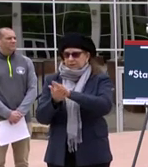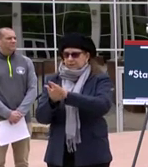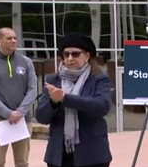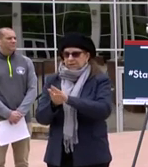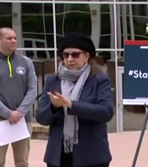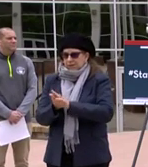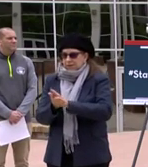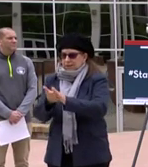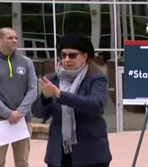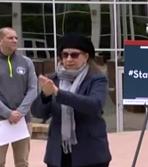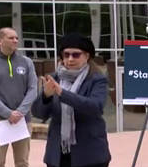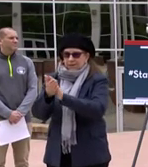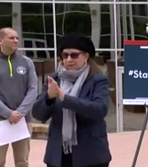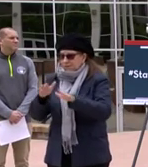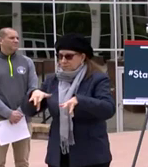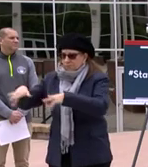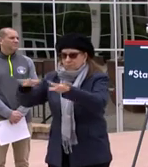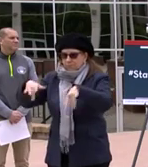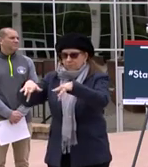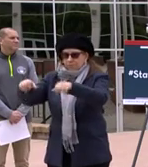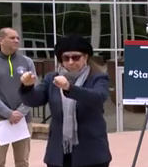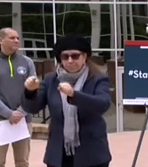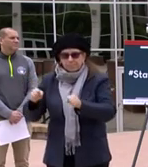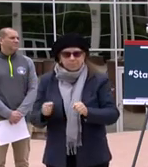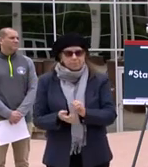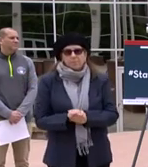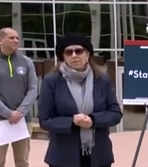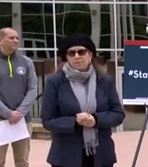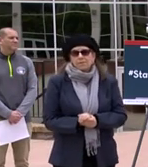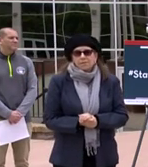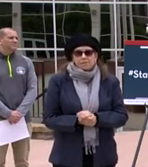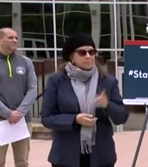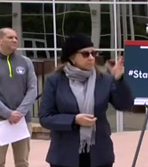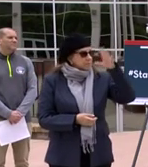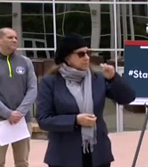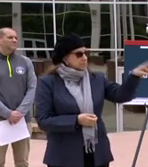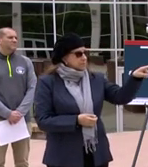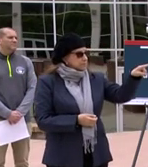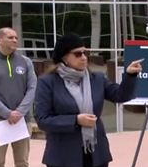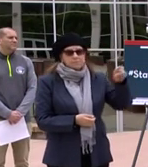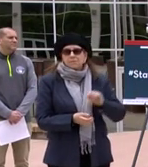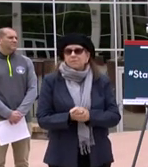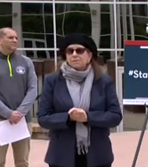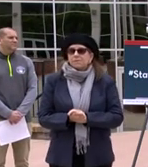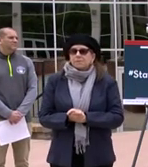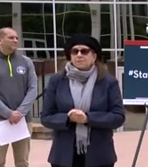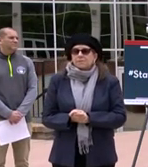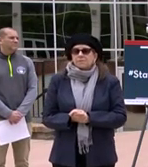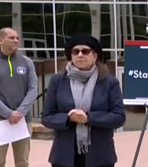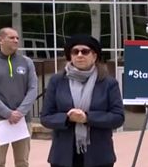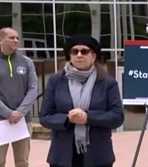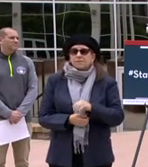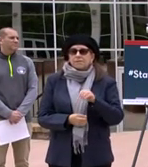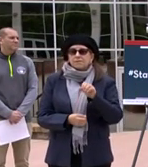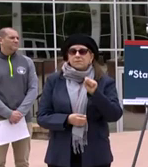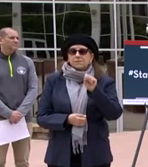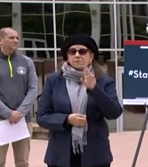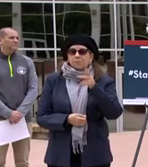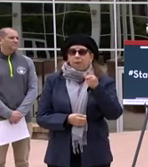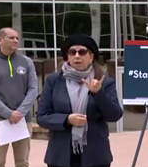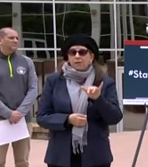Some of the supplies. Does the district have, or are you getting the sterilization kits for the N95